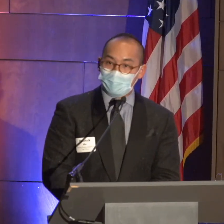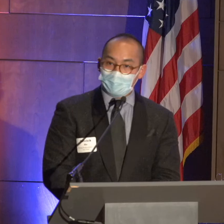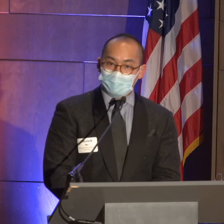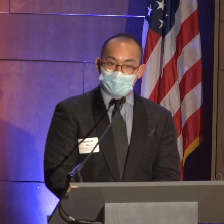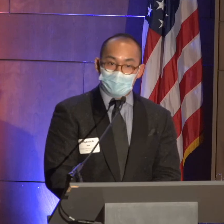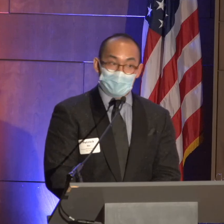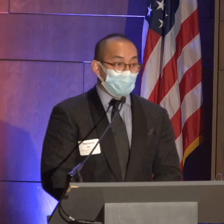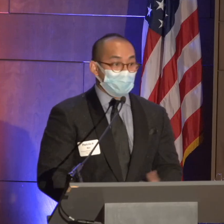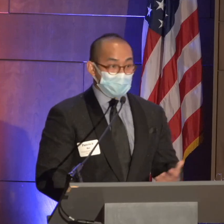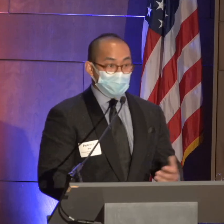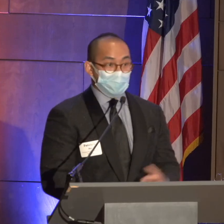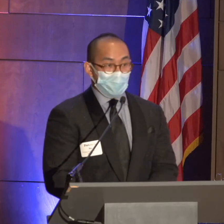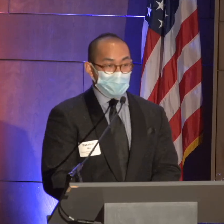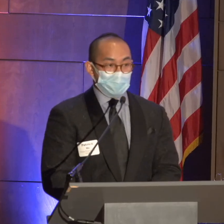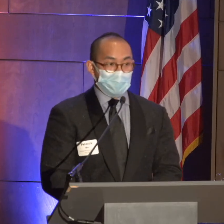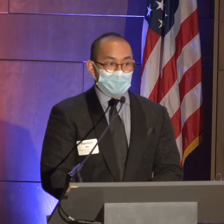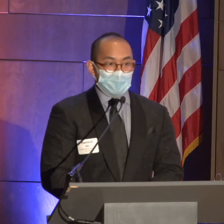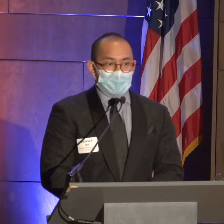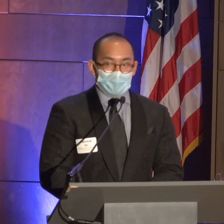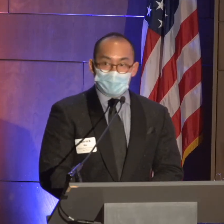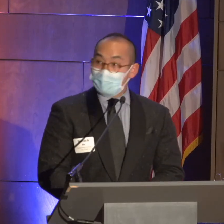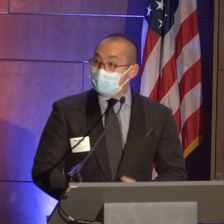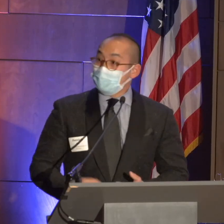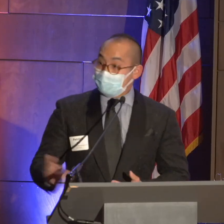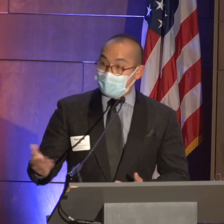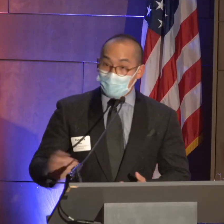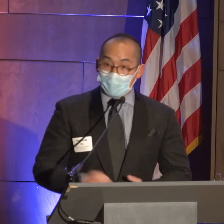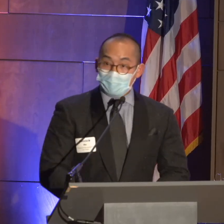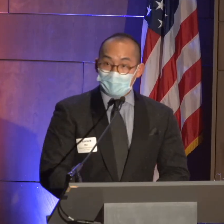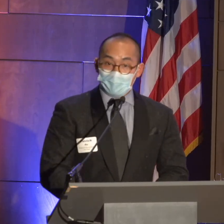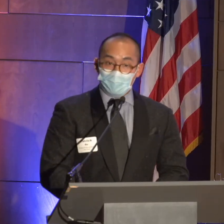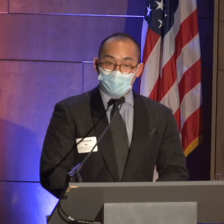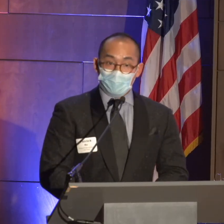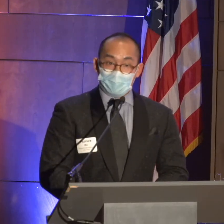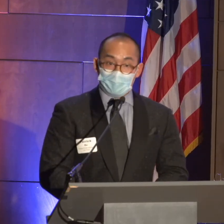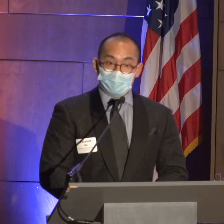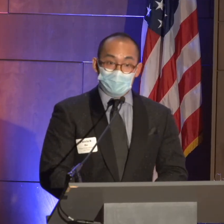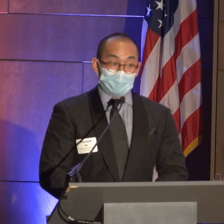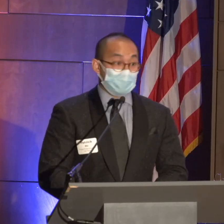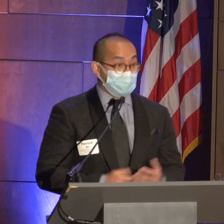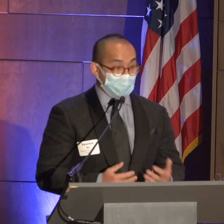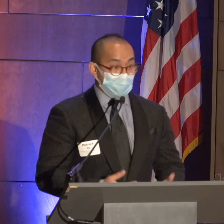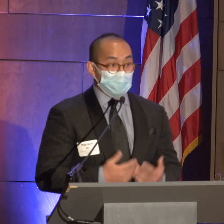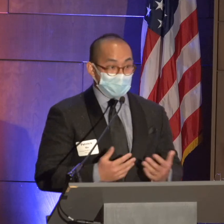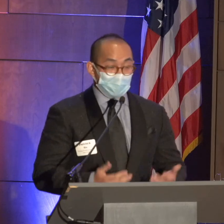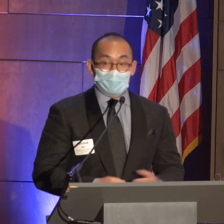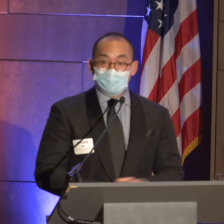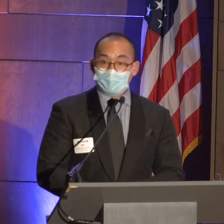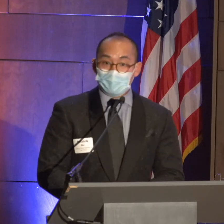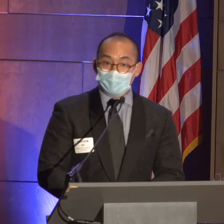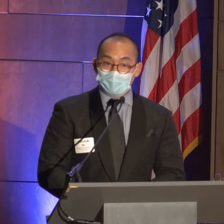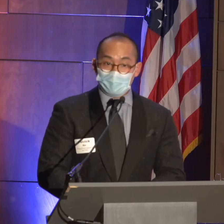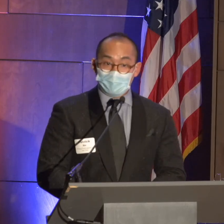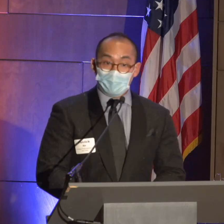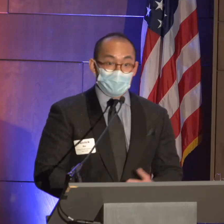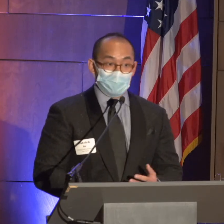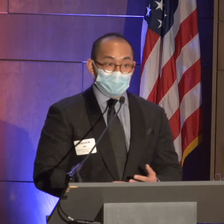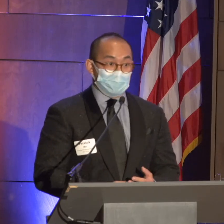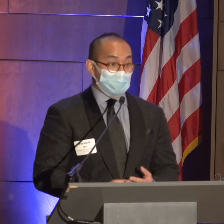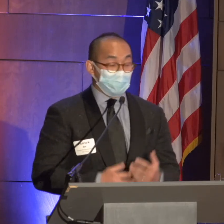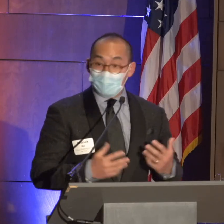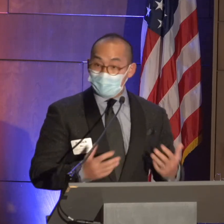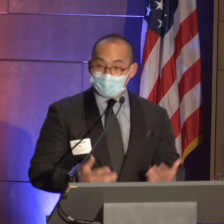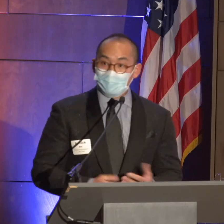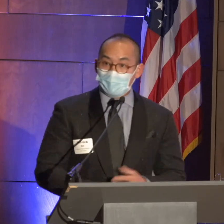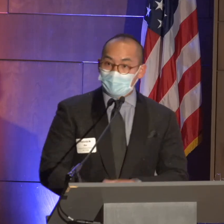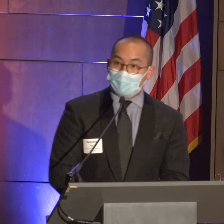my friends, and my colleagues who support me. And thank you to Stay Work Play, who has considered me alongside the honorees,